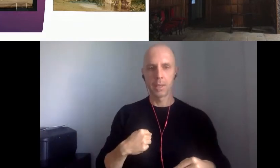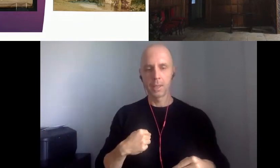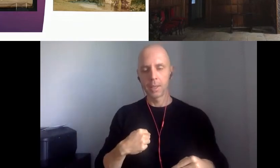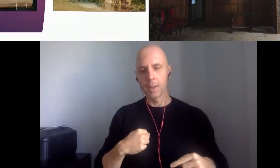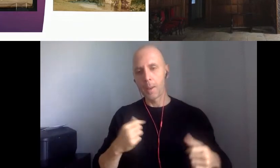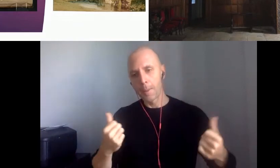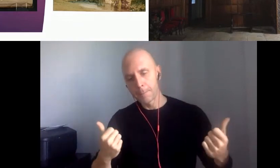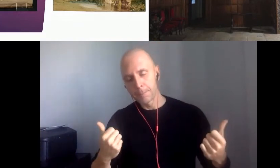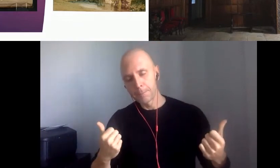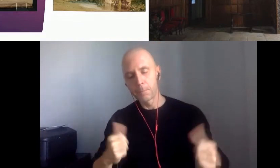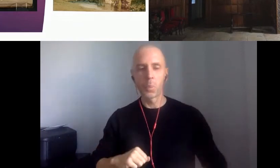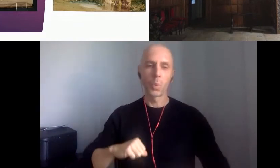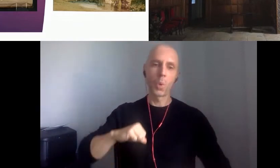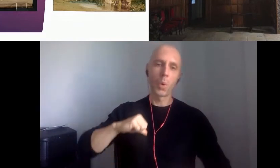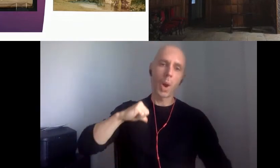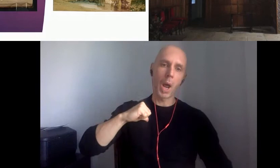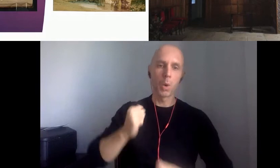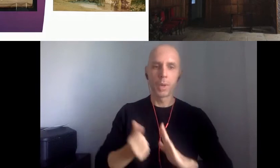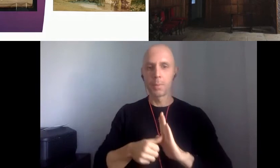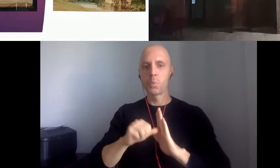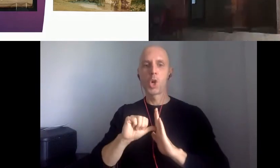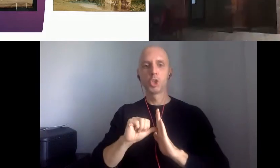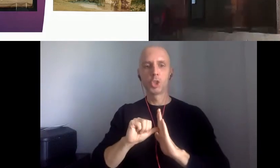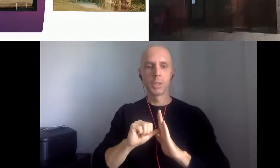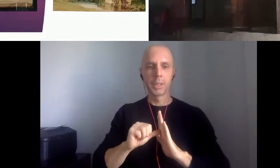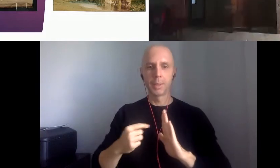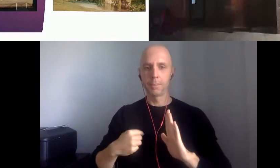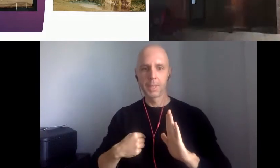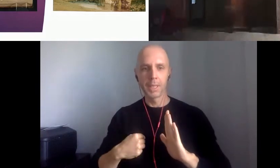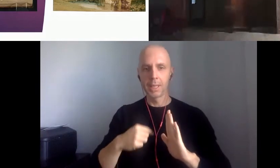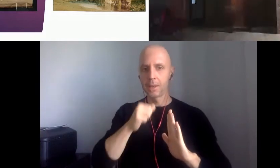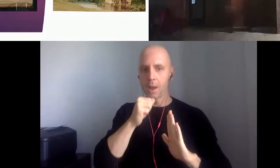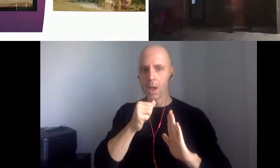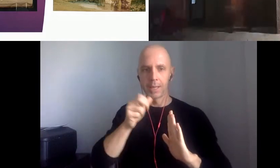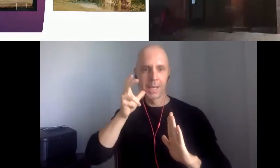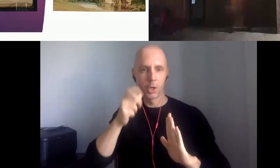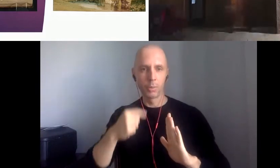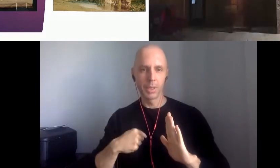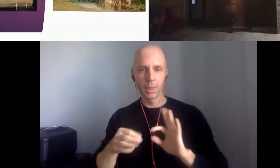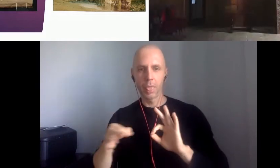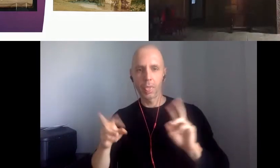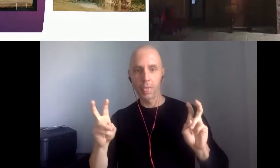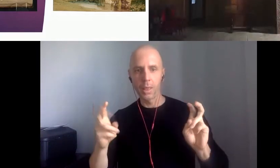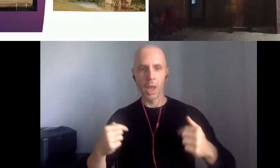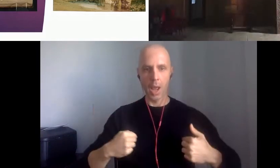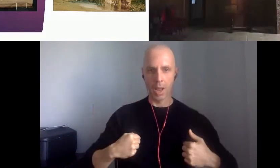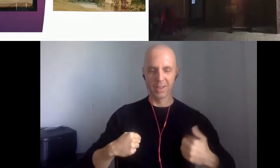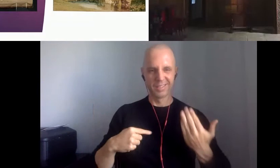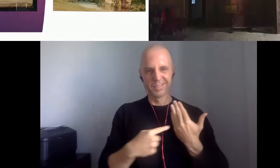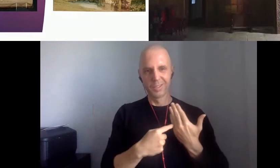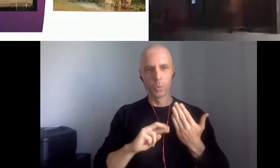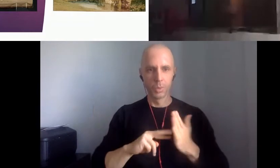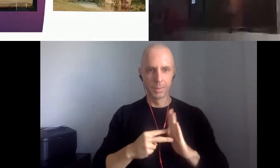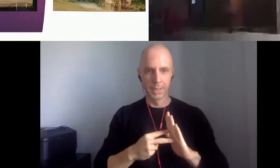me. So what those lines mean is, as loud as I speak, and I will speak loudly